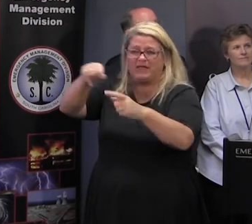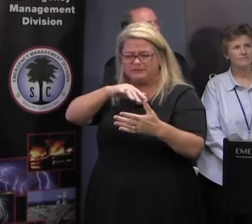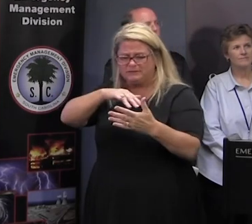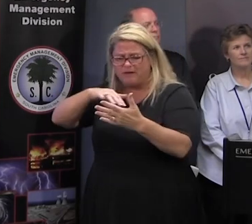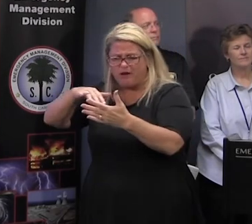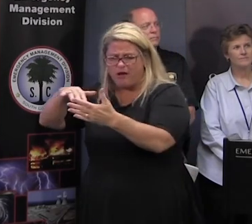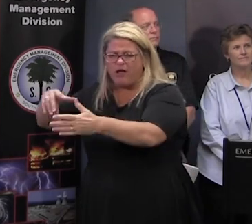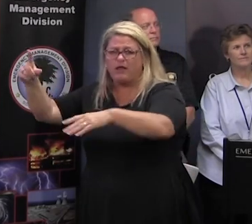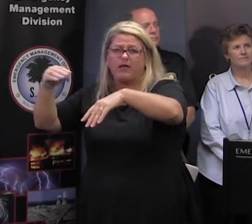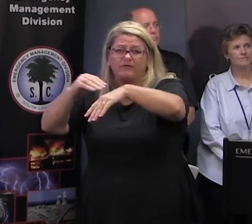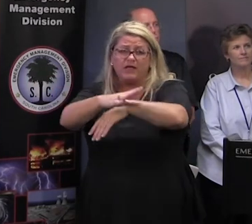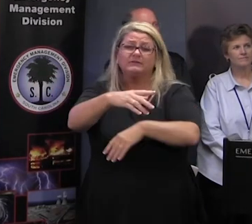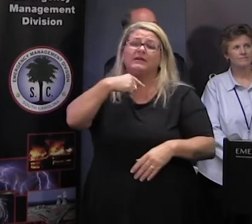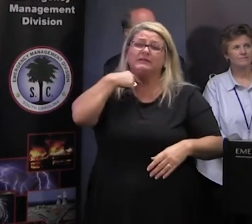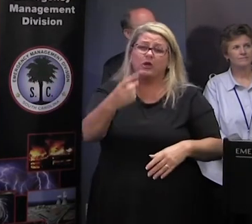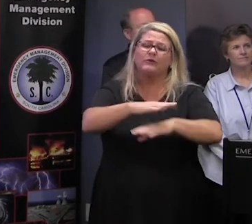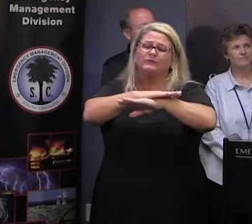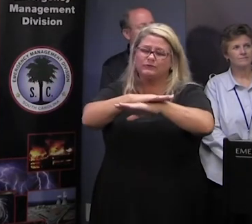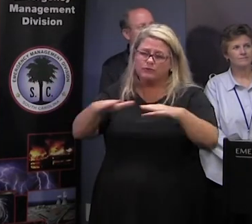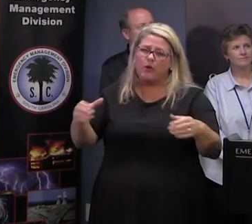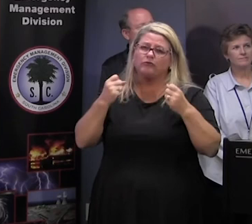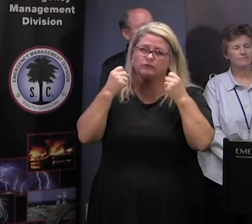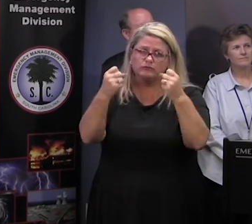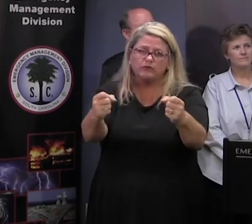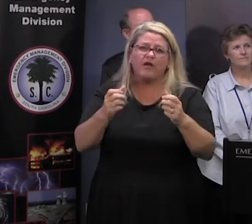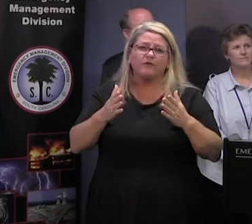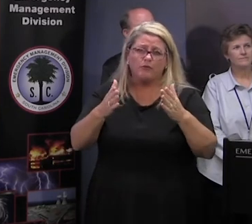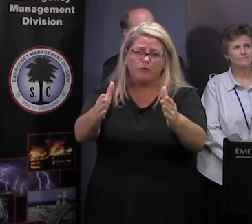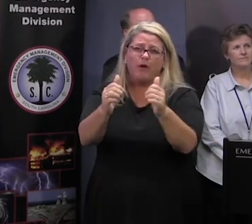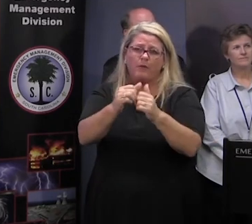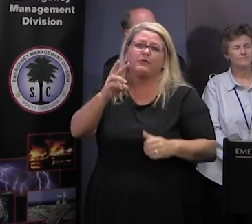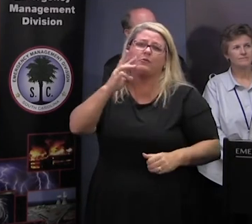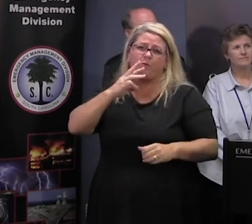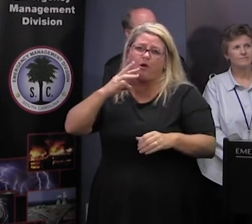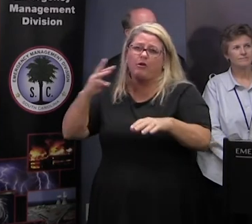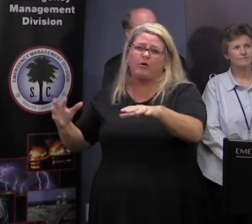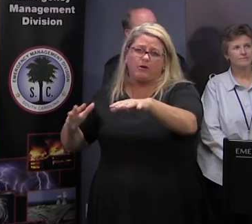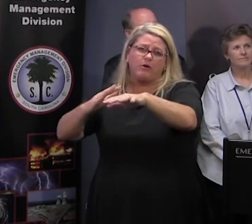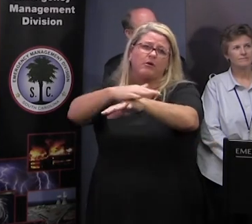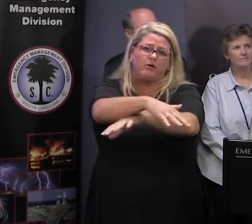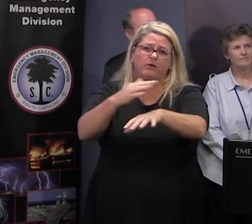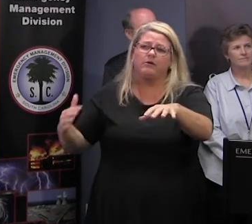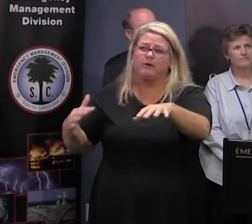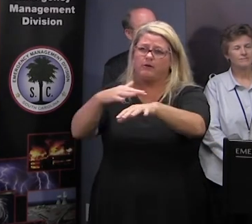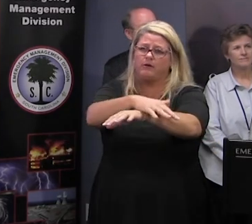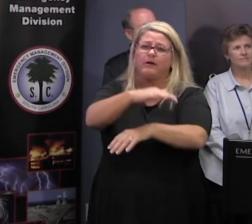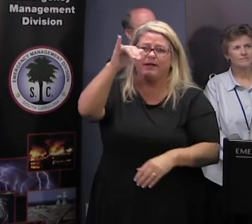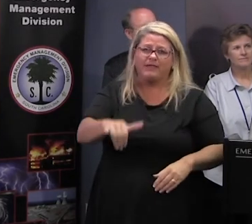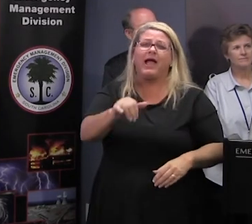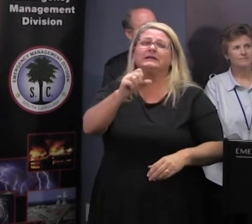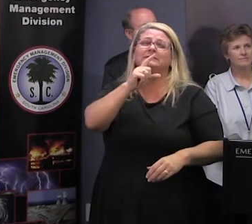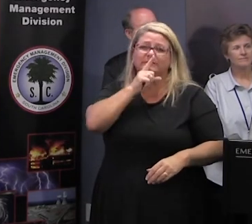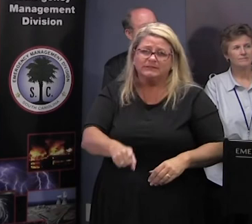one of them always is don't go on roads that have water, particularly water flowing over them, because that is a great source of danger.